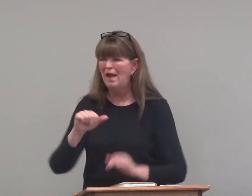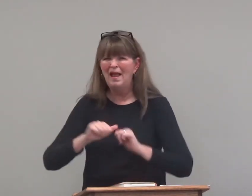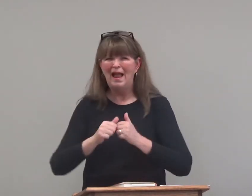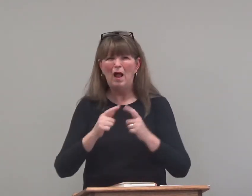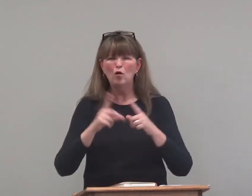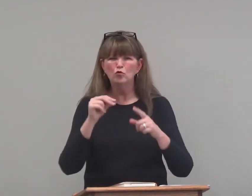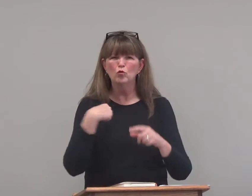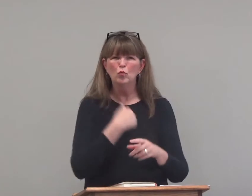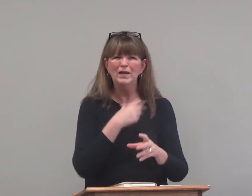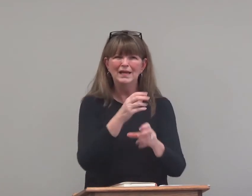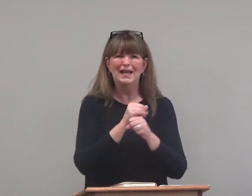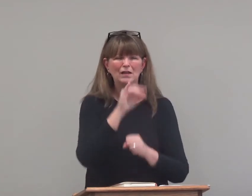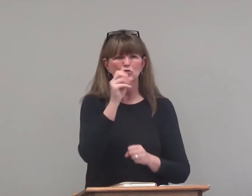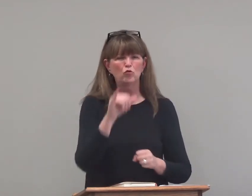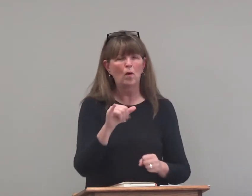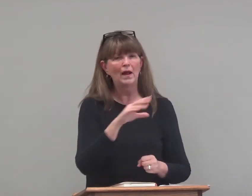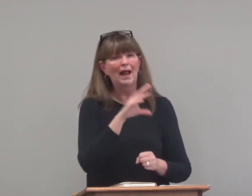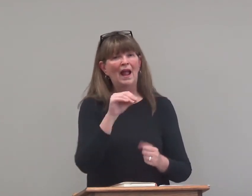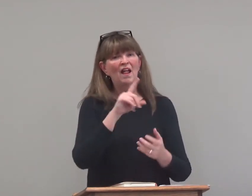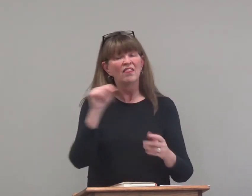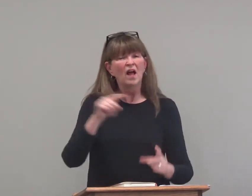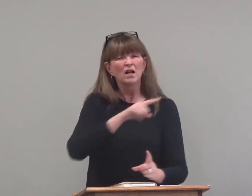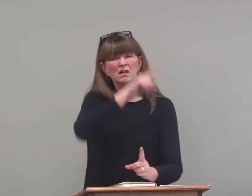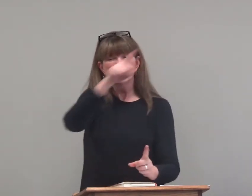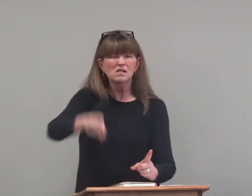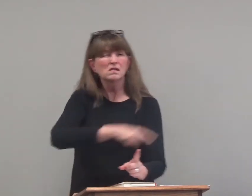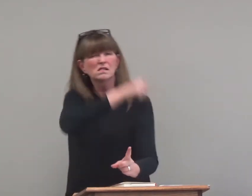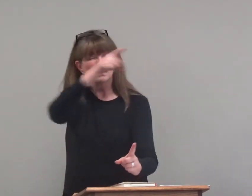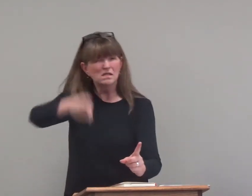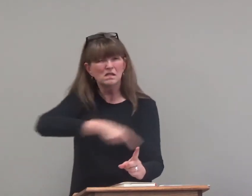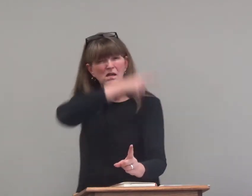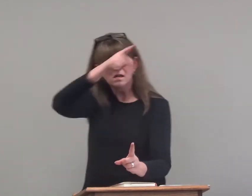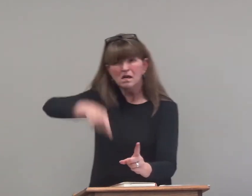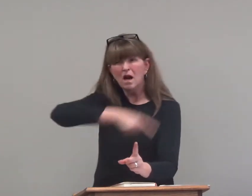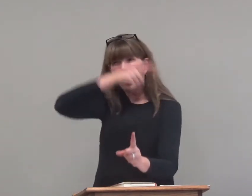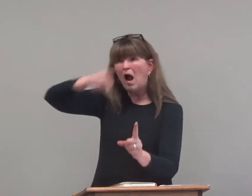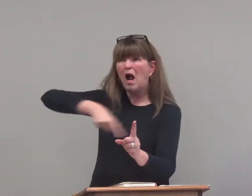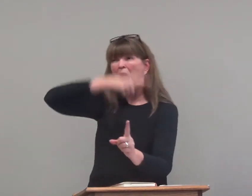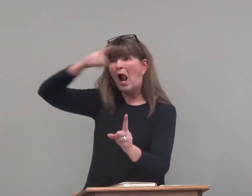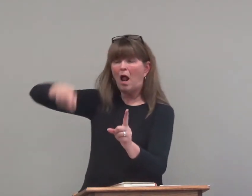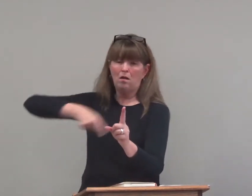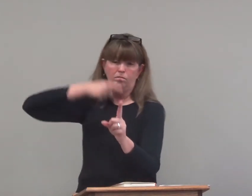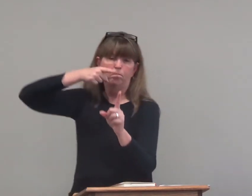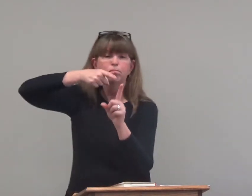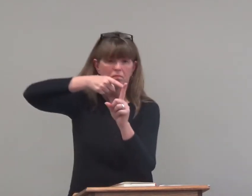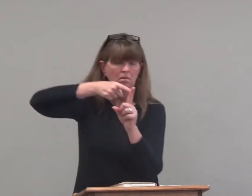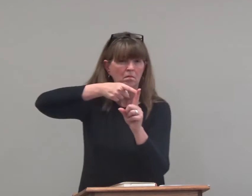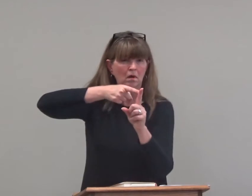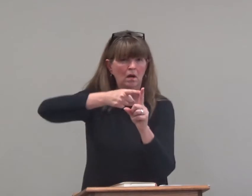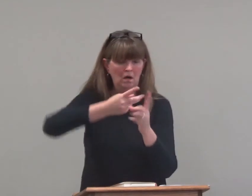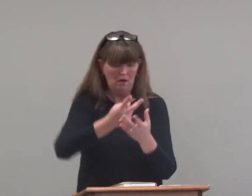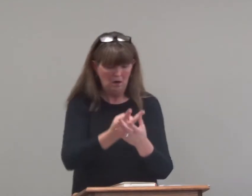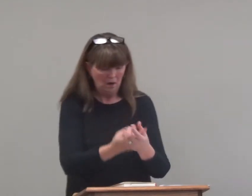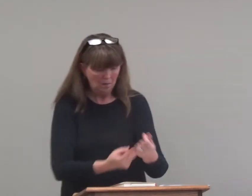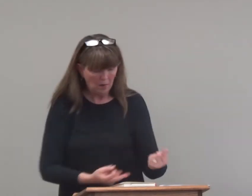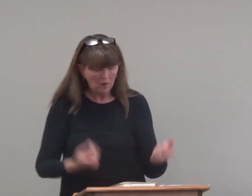leaders worldwide think about joy. What do they think it is? How do they think we get it? What is the point? And the point